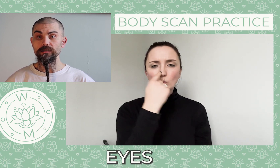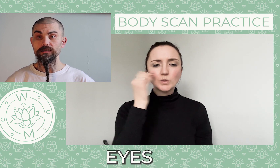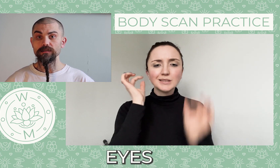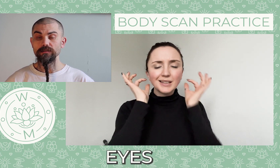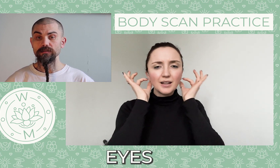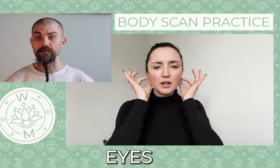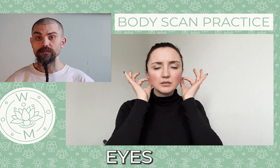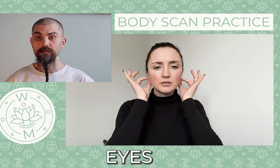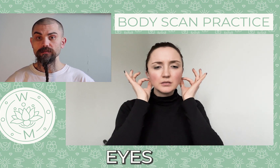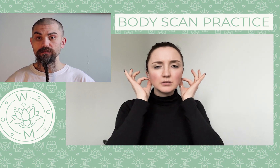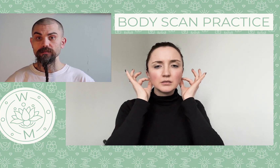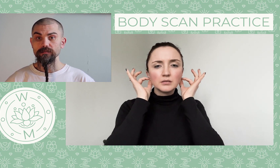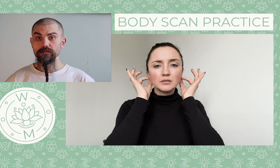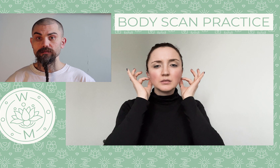eyes.